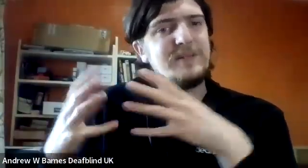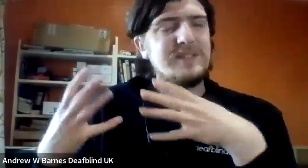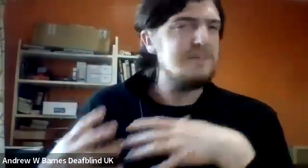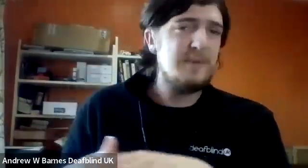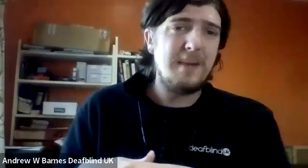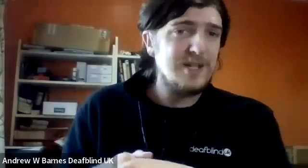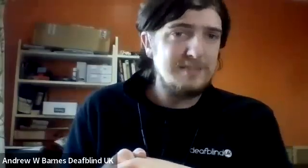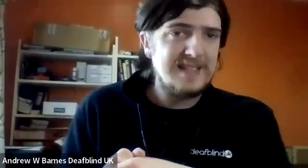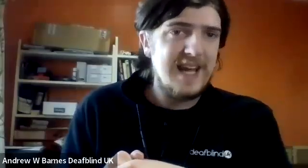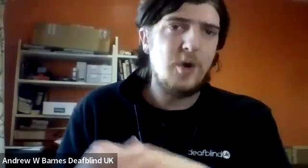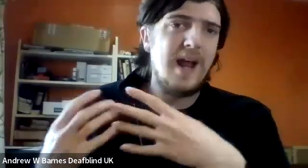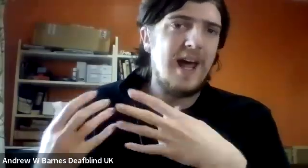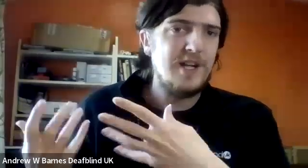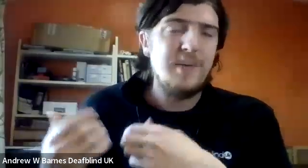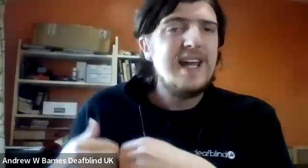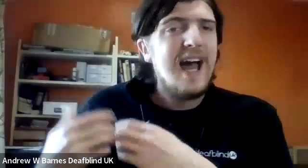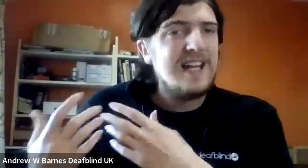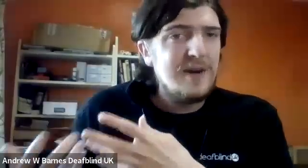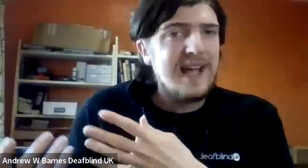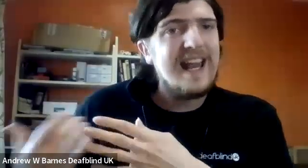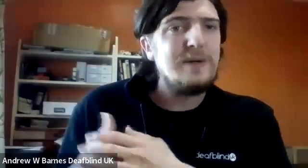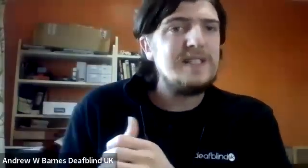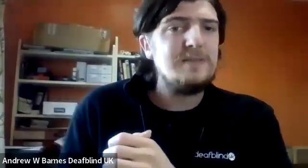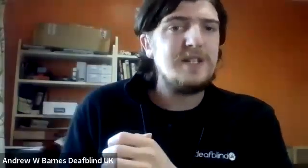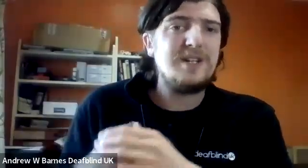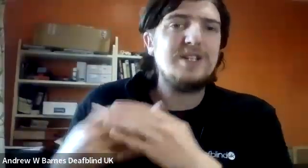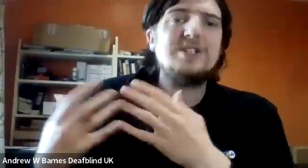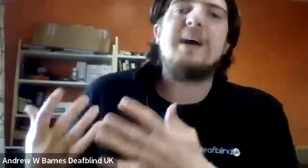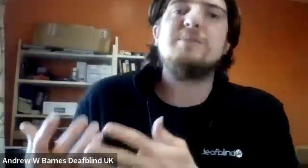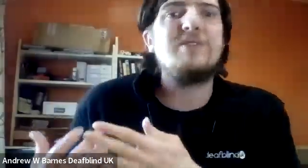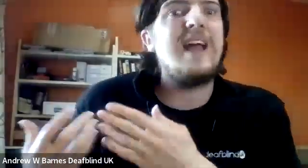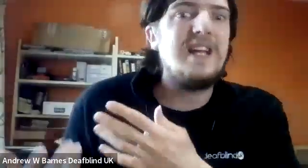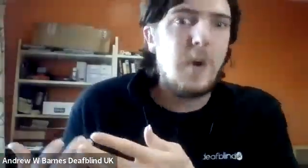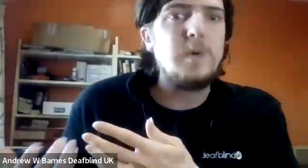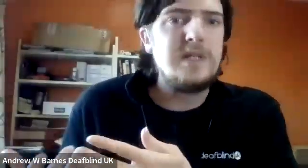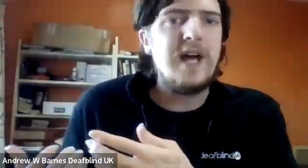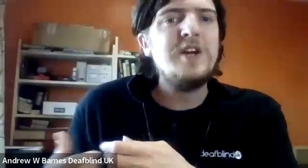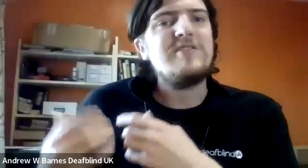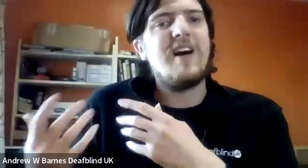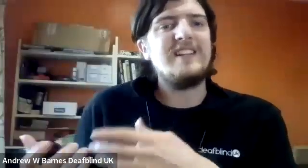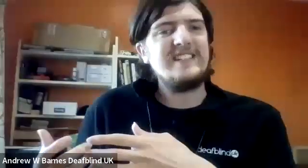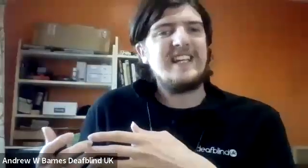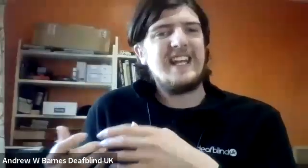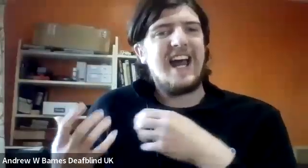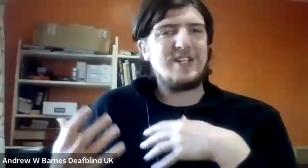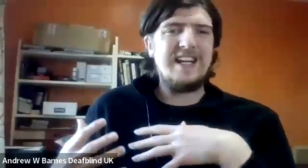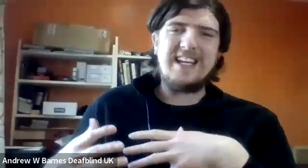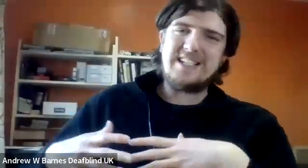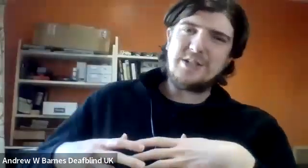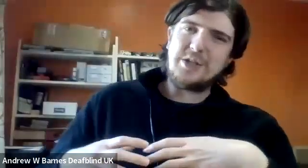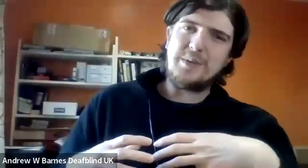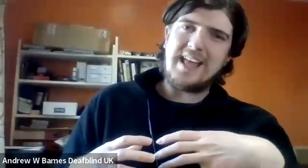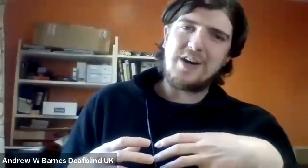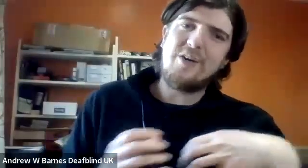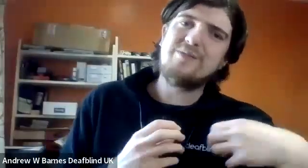things, because some people might just be saying, oh well, I don't get out as much because I'm sort of getting older, rather than thinking that actually it's